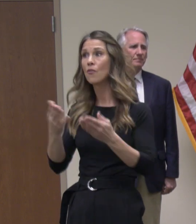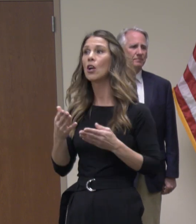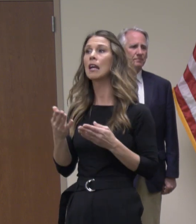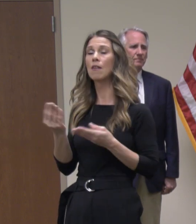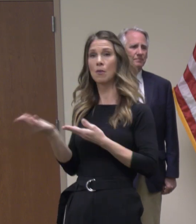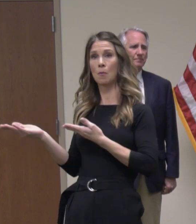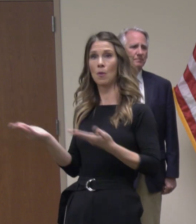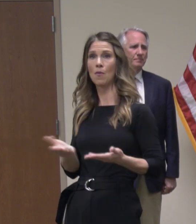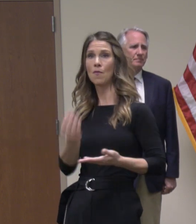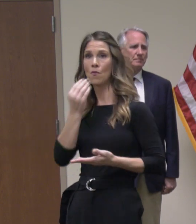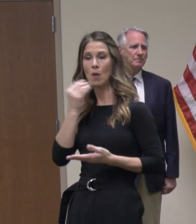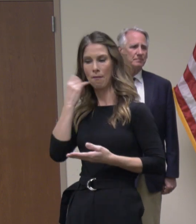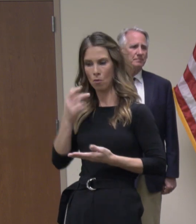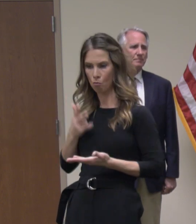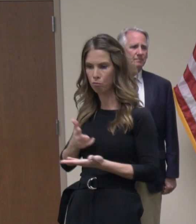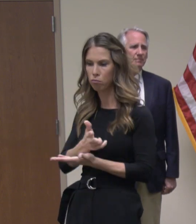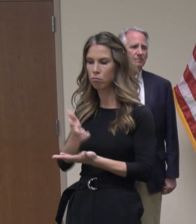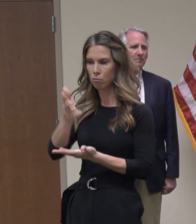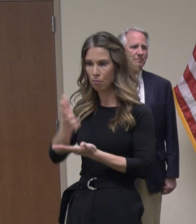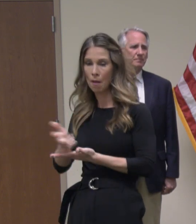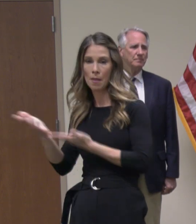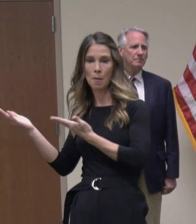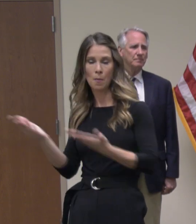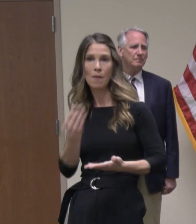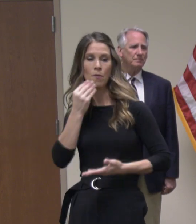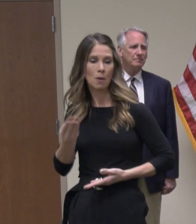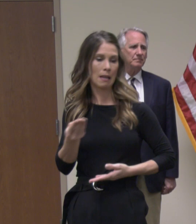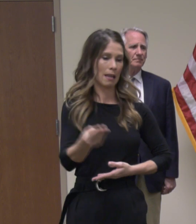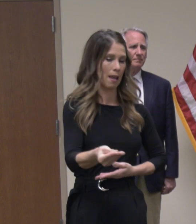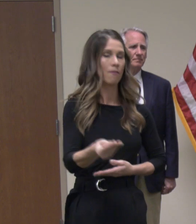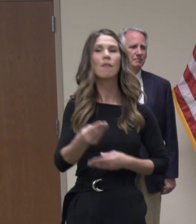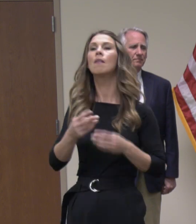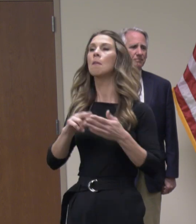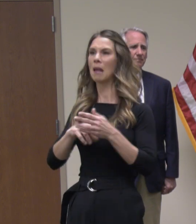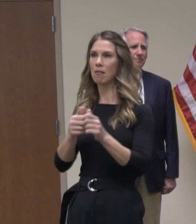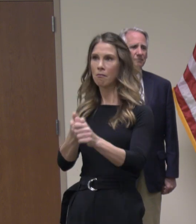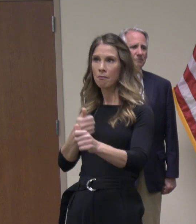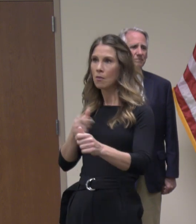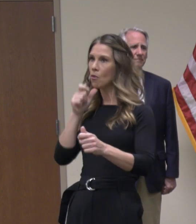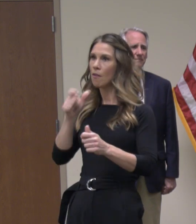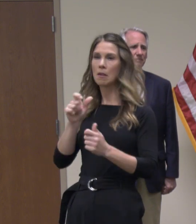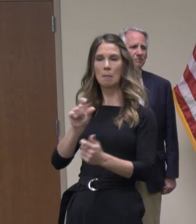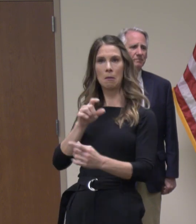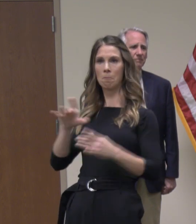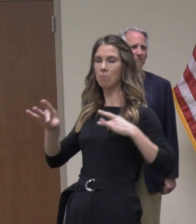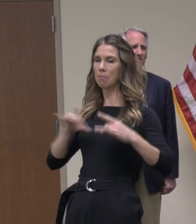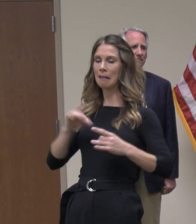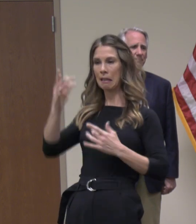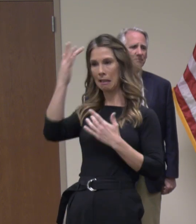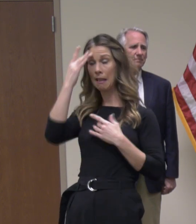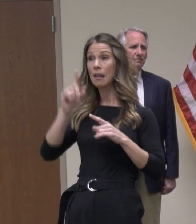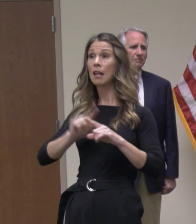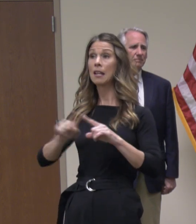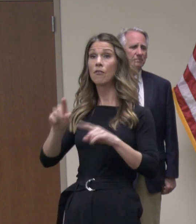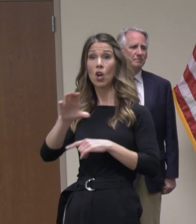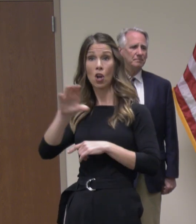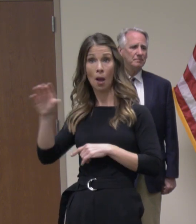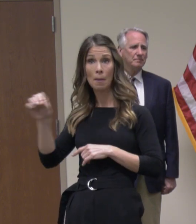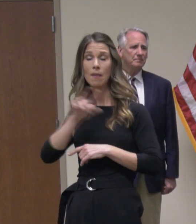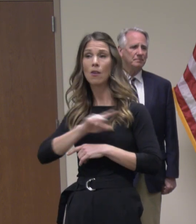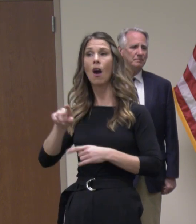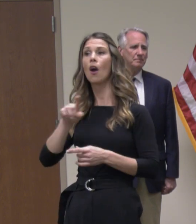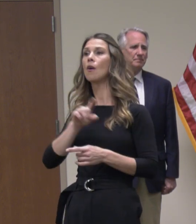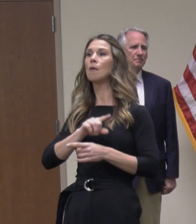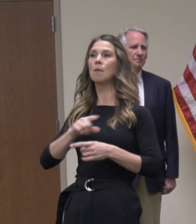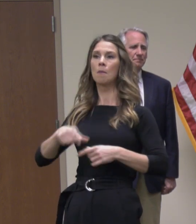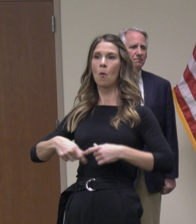to promote social distancing. Utilities like Duke Energy and Cape Fear Public Utility Authority are suspending